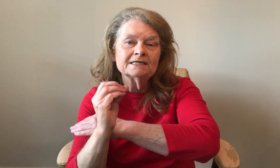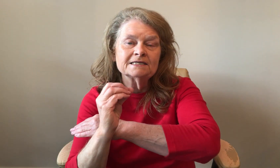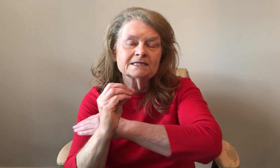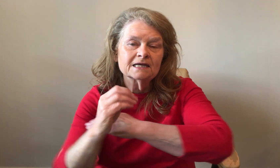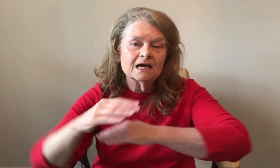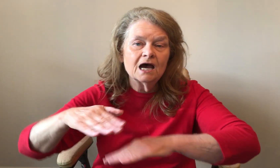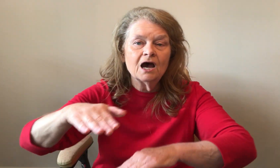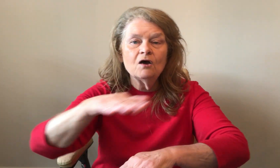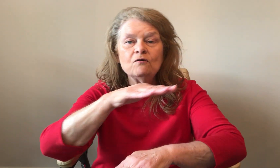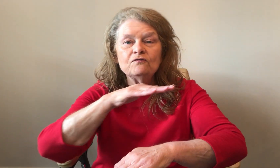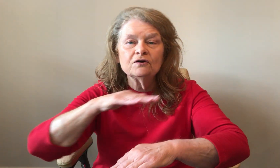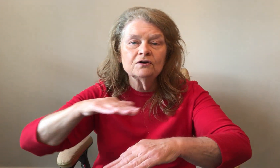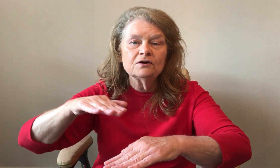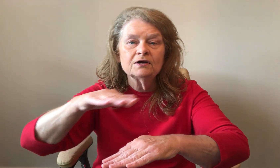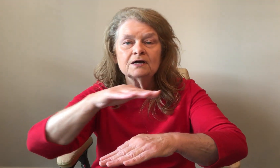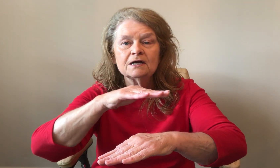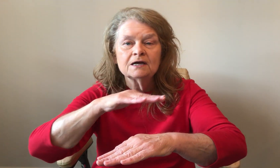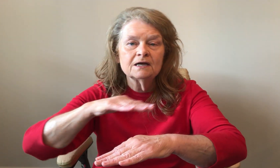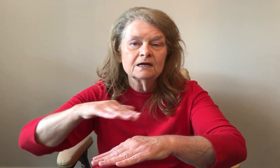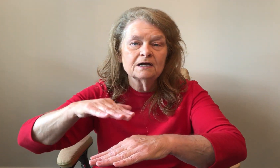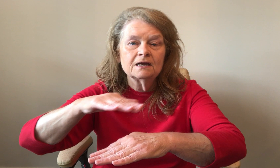rise over